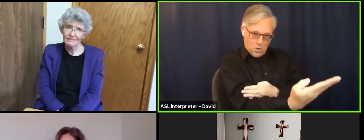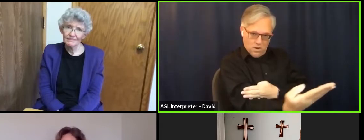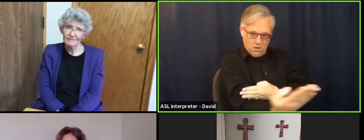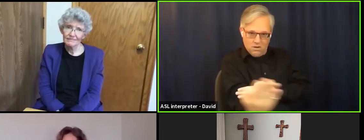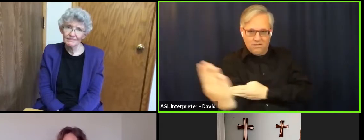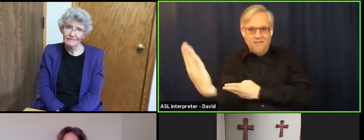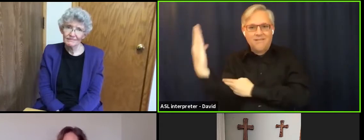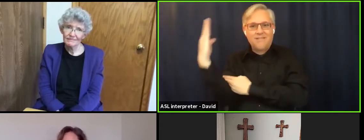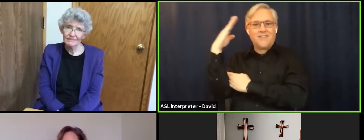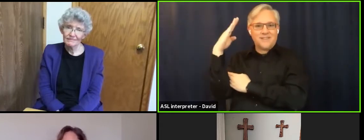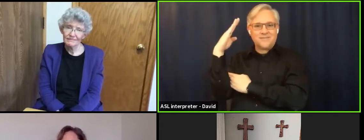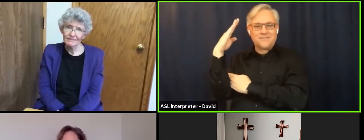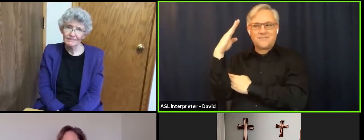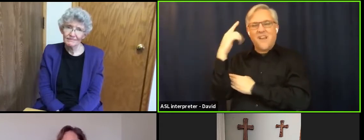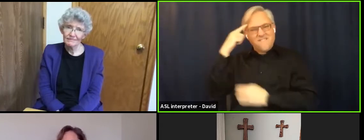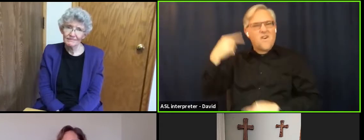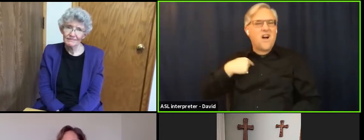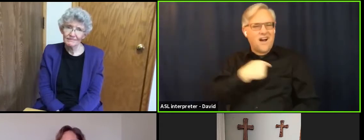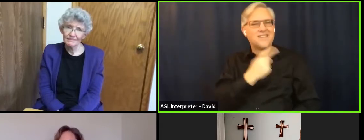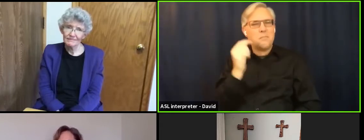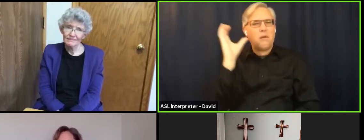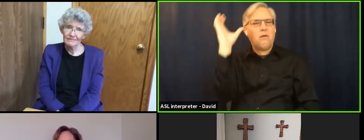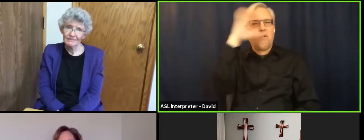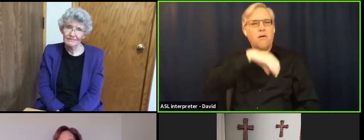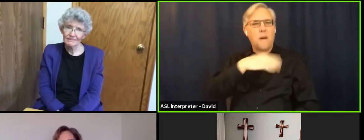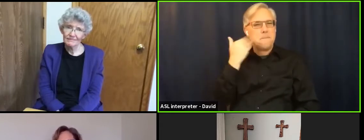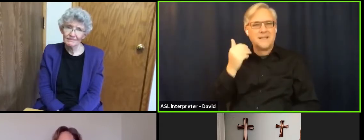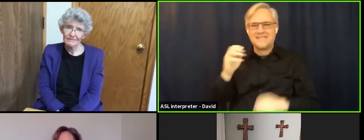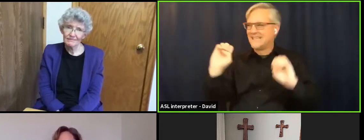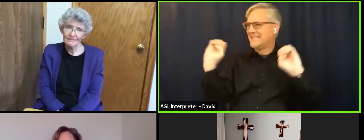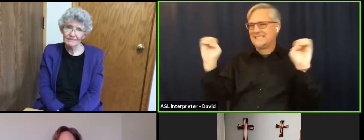was a couple of weeks ago, and we're still